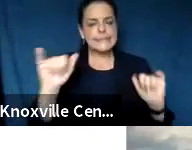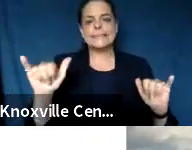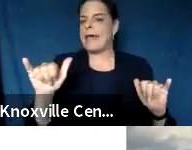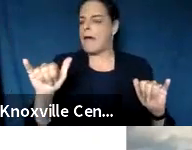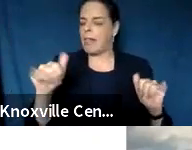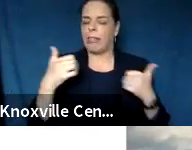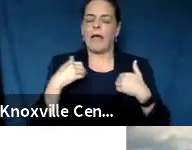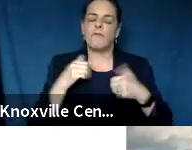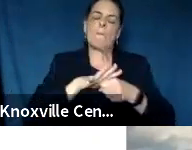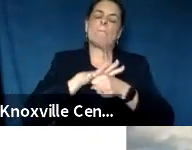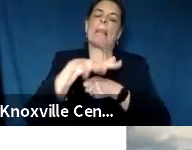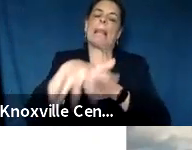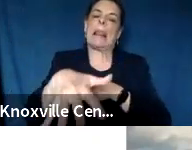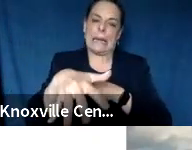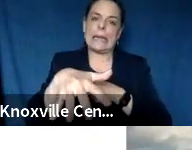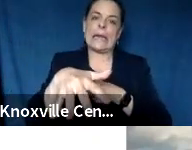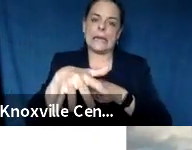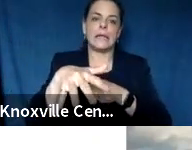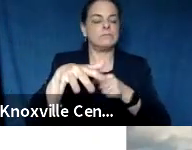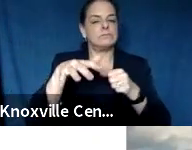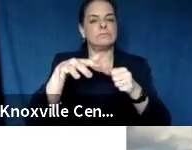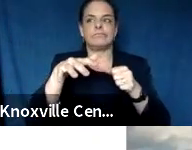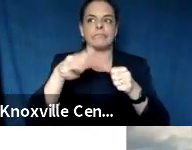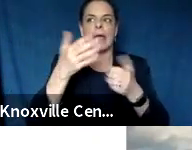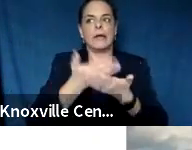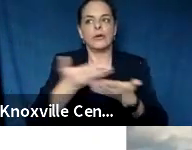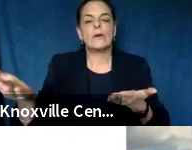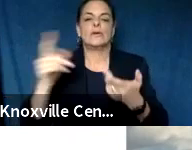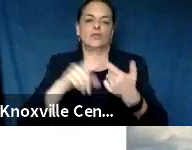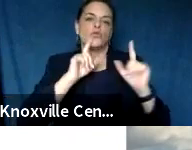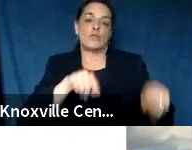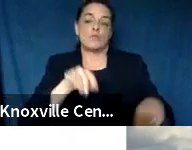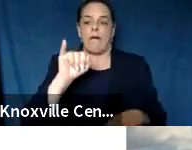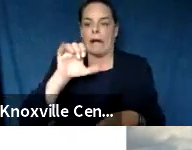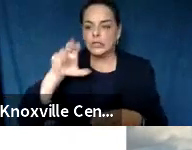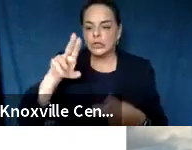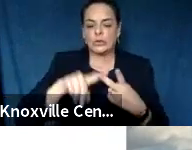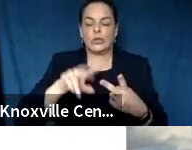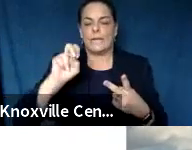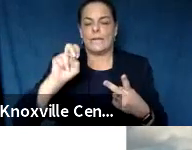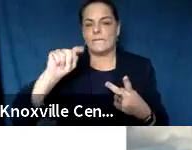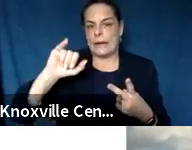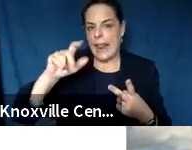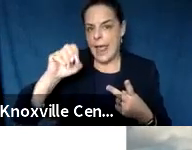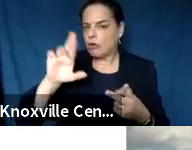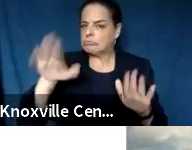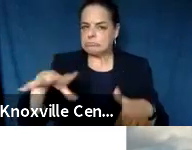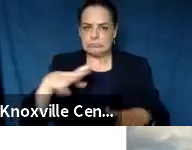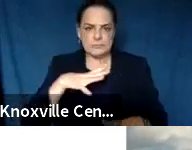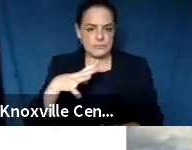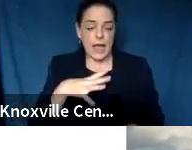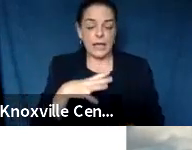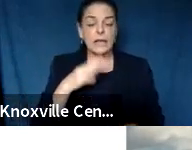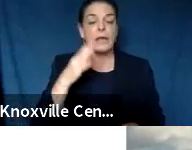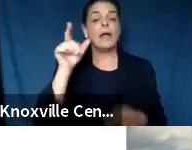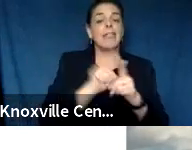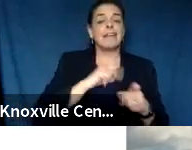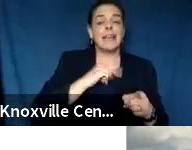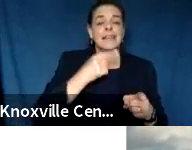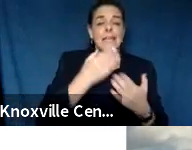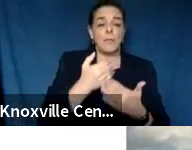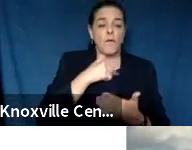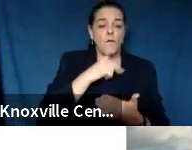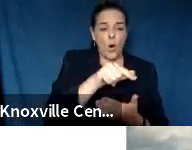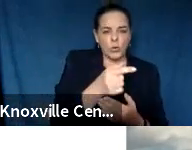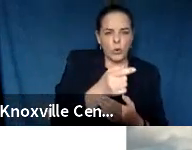their capacity to respond. As we've mentioned, since the numbers are relatively low, even small increases register